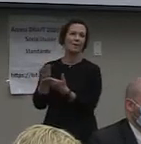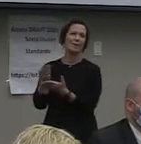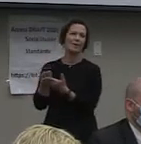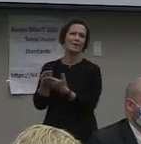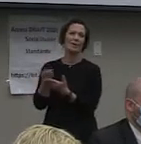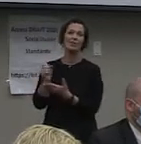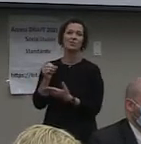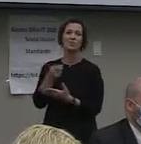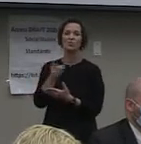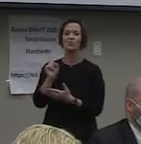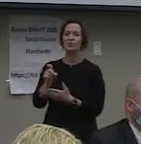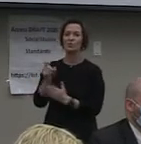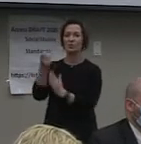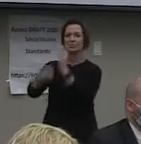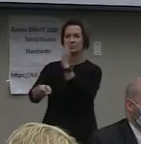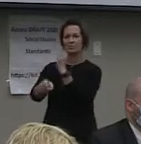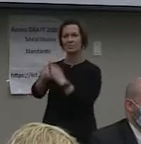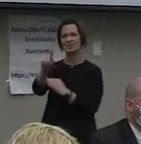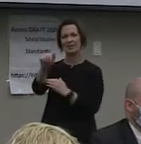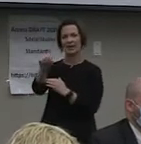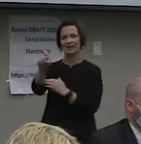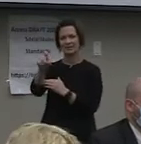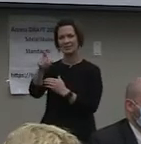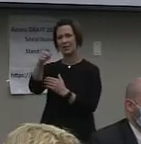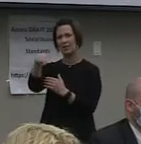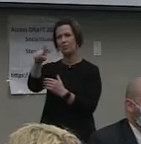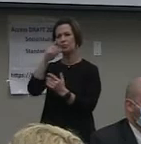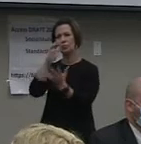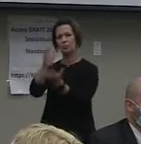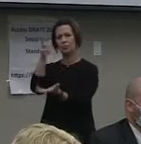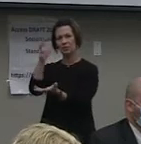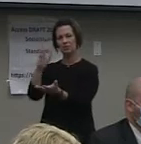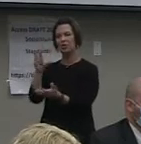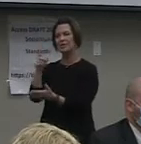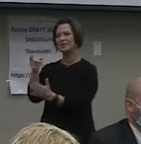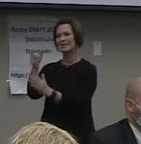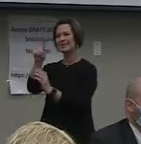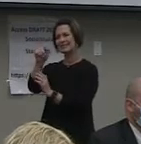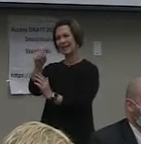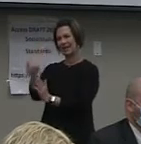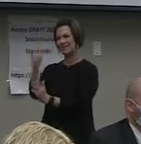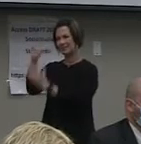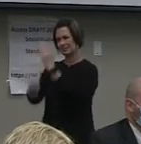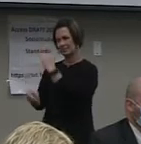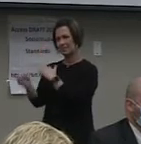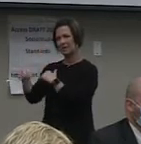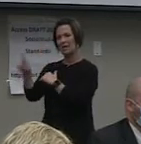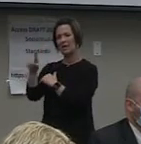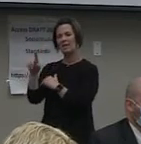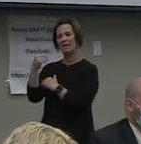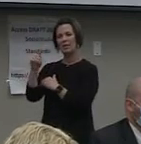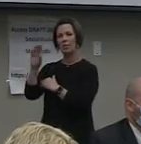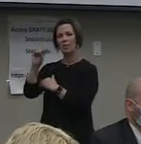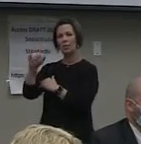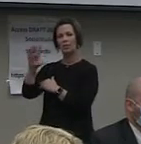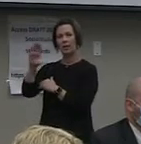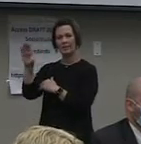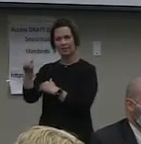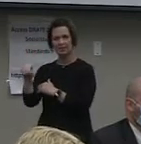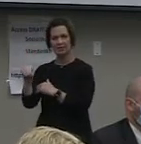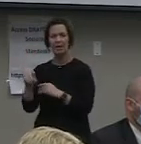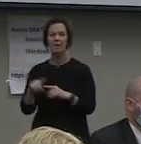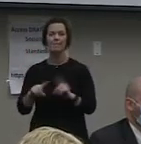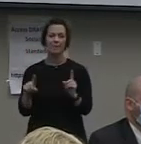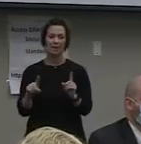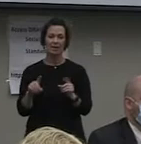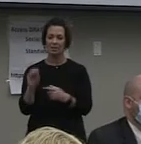and you could tax the oil companies and people wouldn't pay for it. He could spread the wealth while keeping a lot of it for himself and his allies. But the